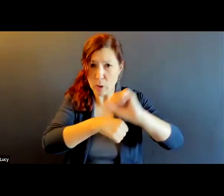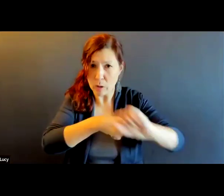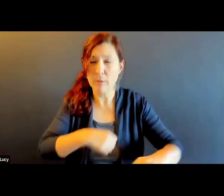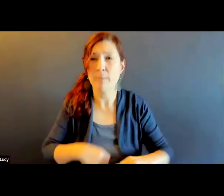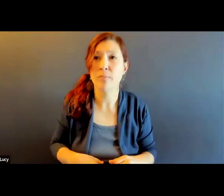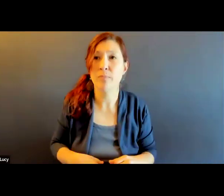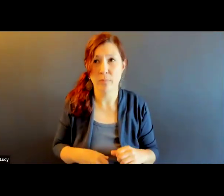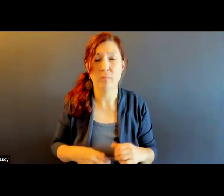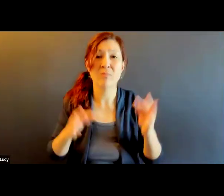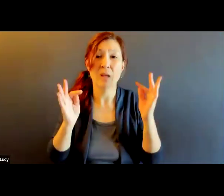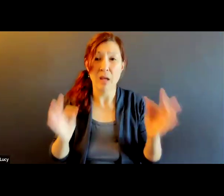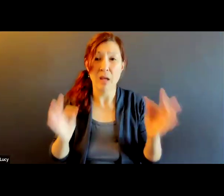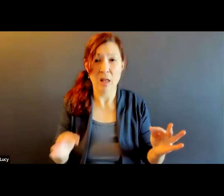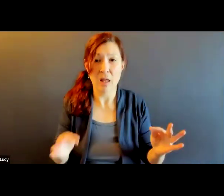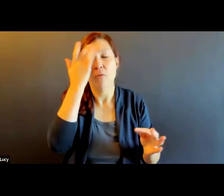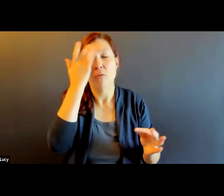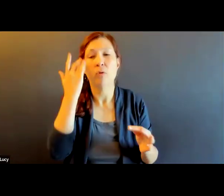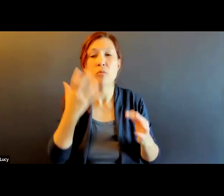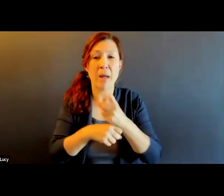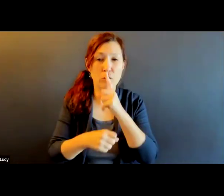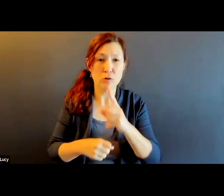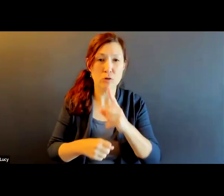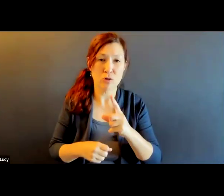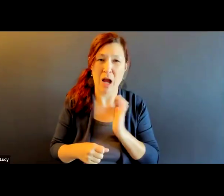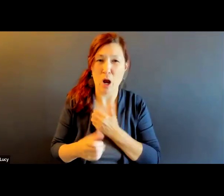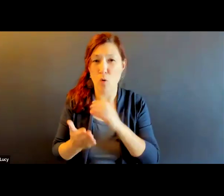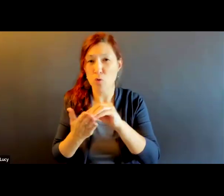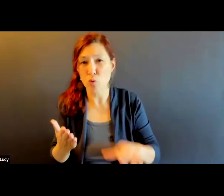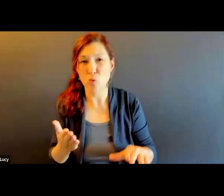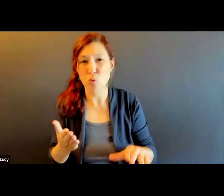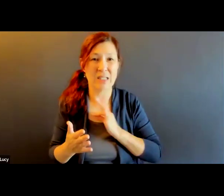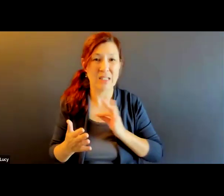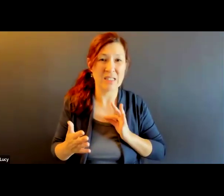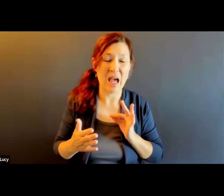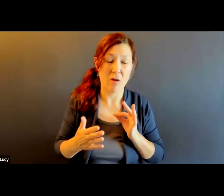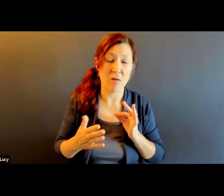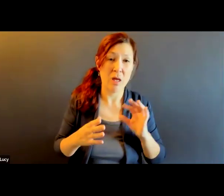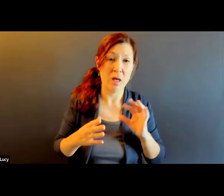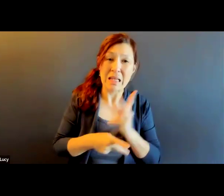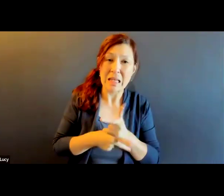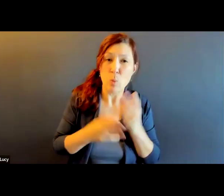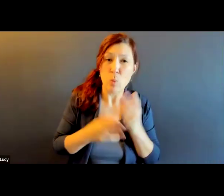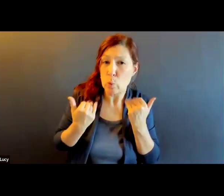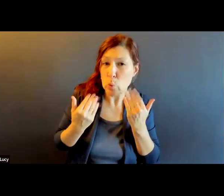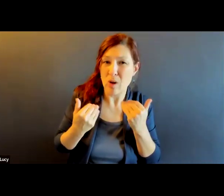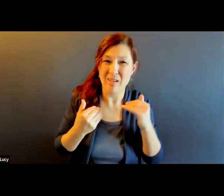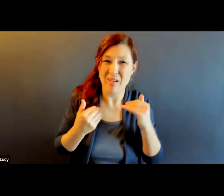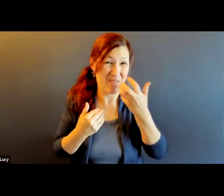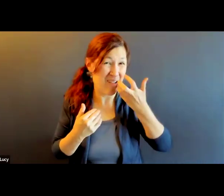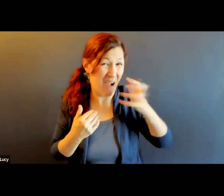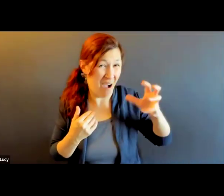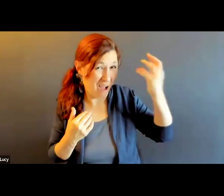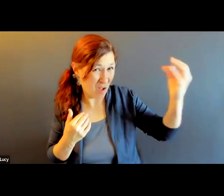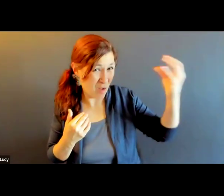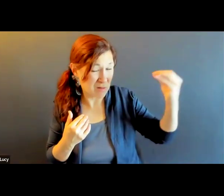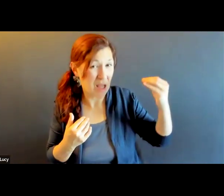in keeping our students and staff also cool in the hot weather and comfortable. This was a priority that started